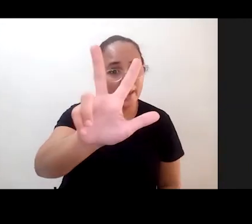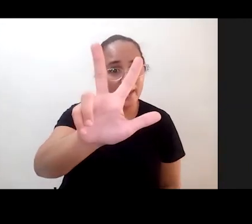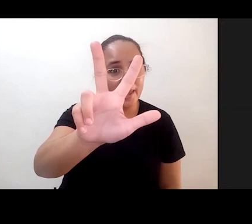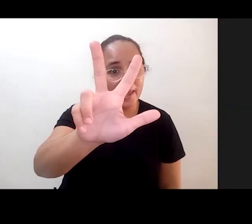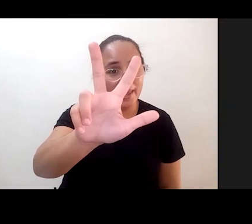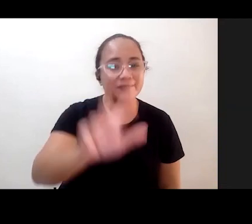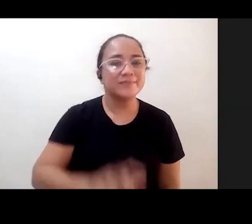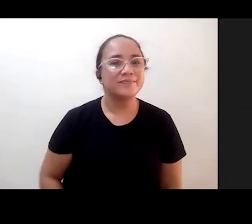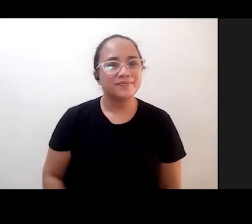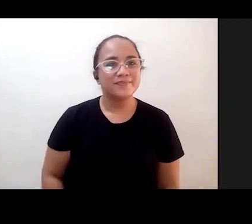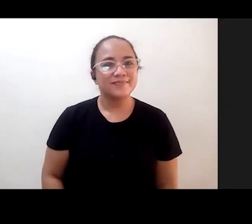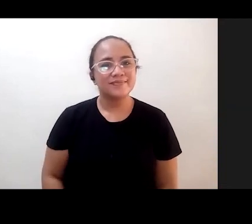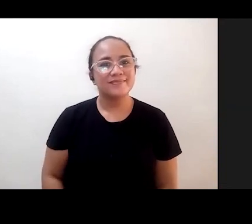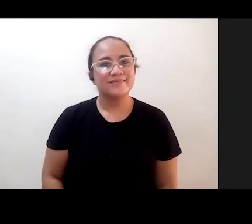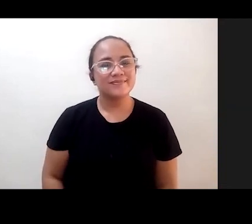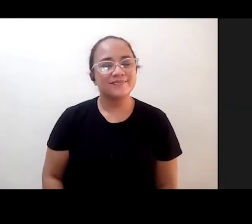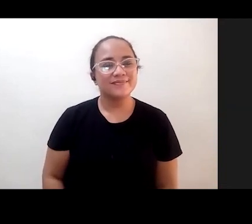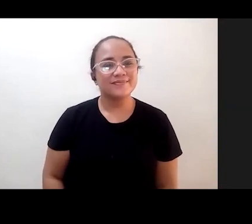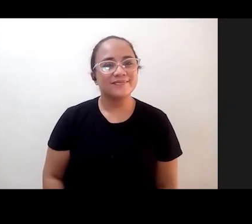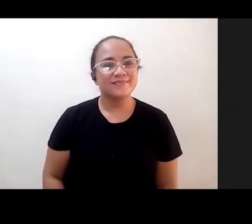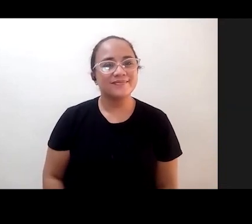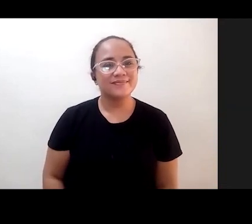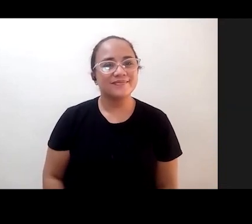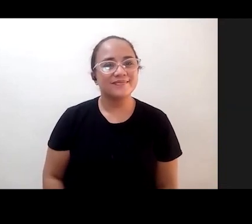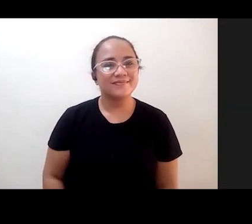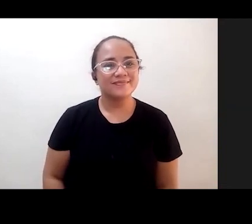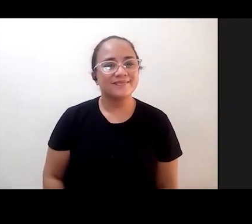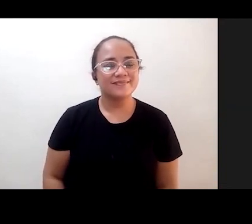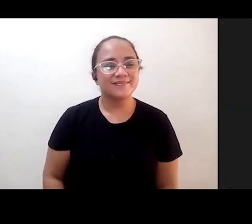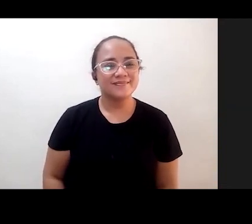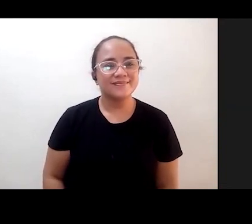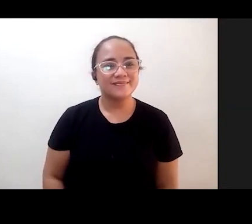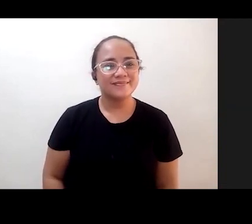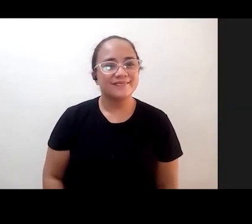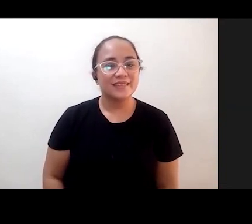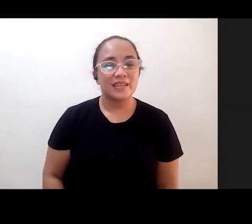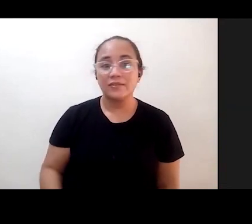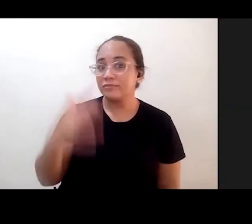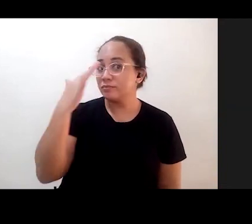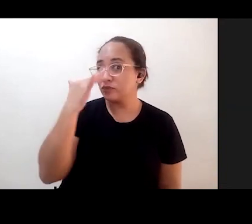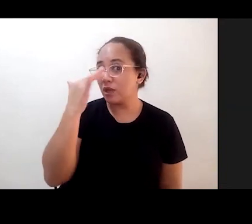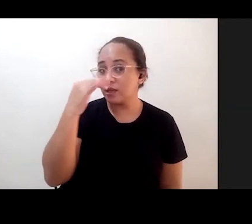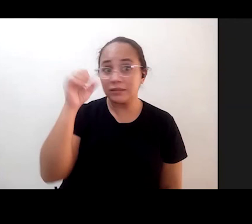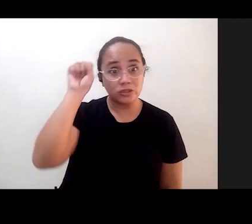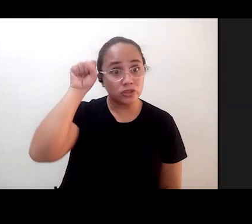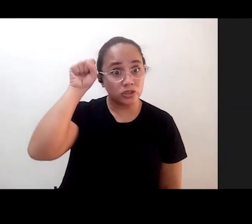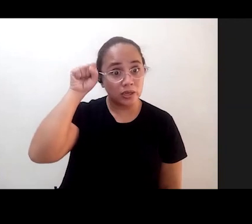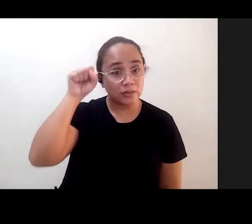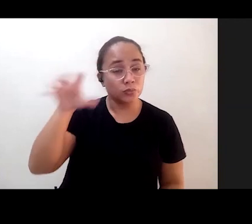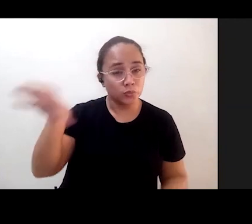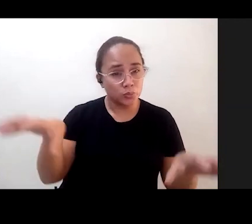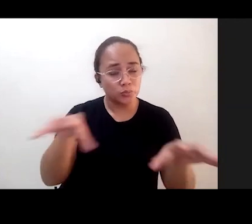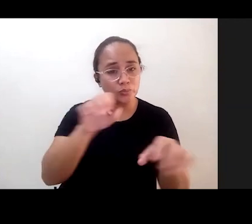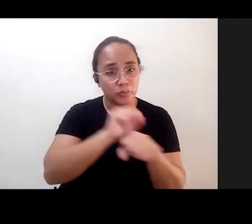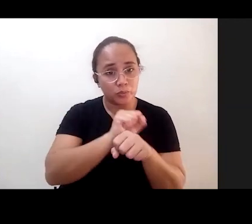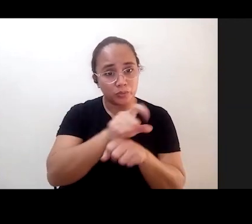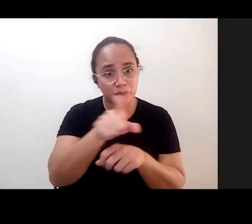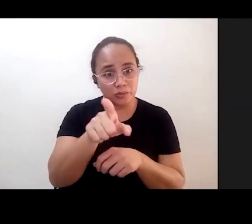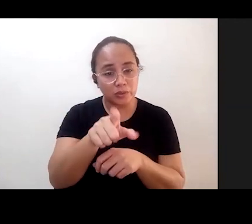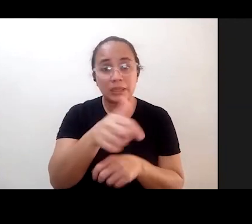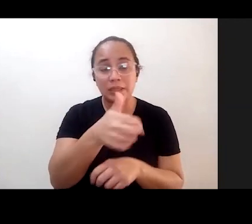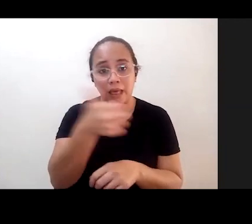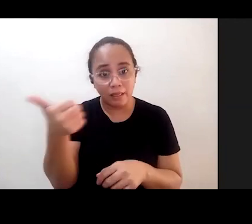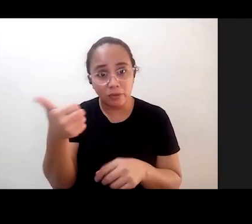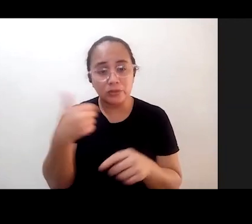Yay! So if Nat and Shock can work on this, and then the rest of you